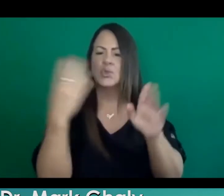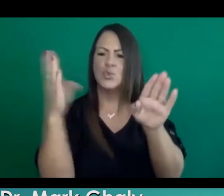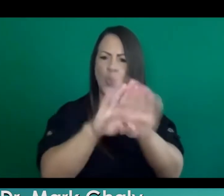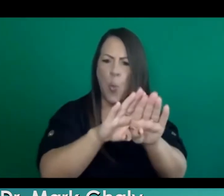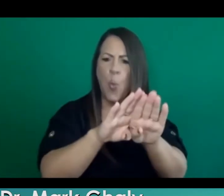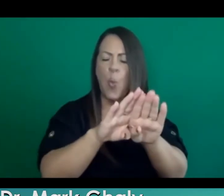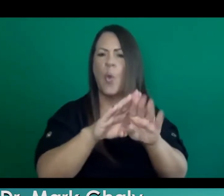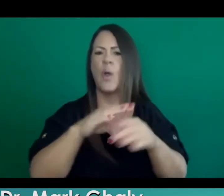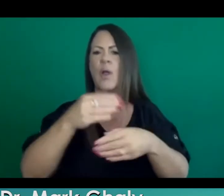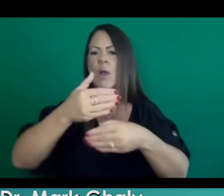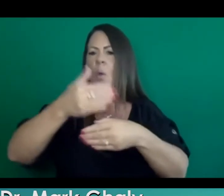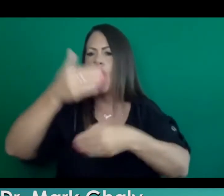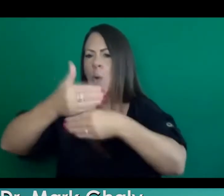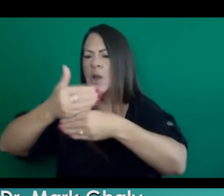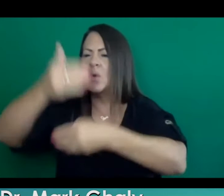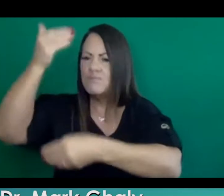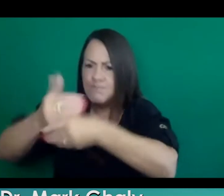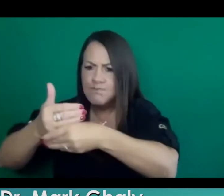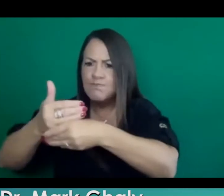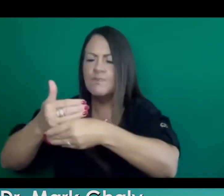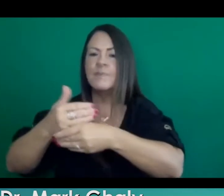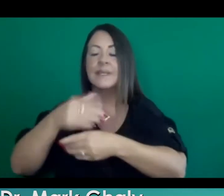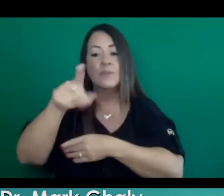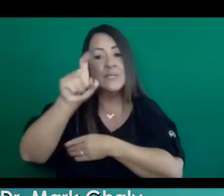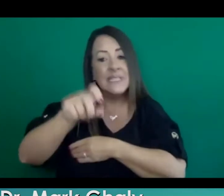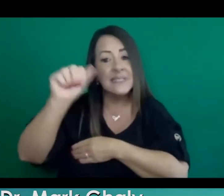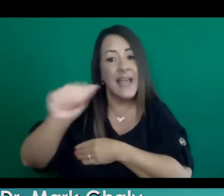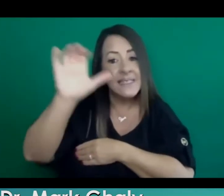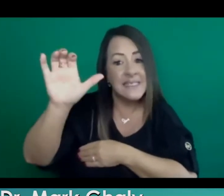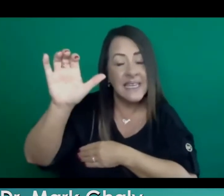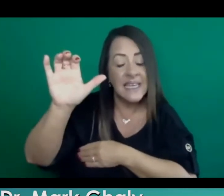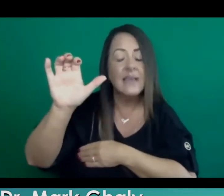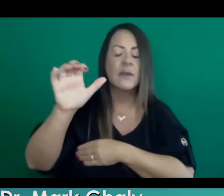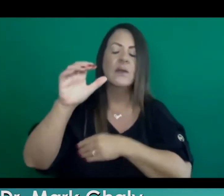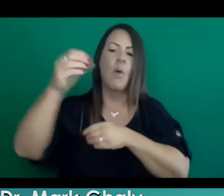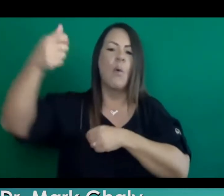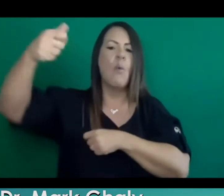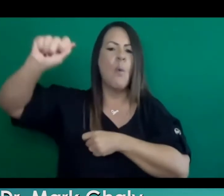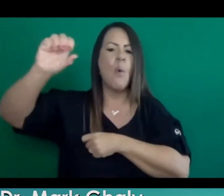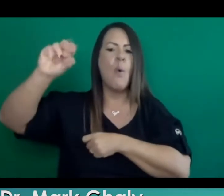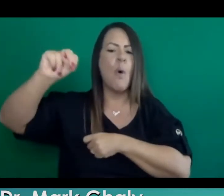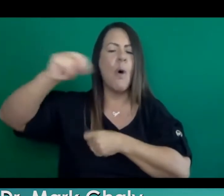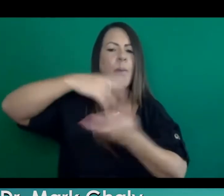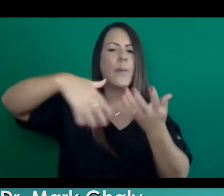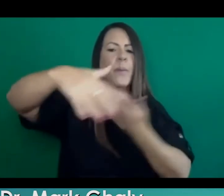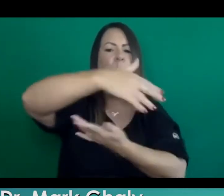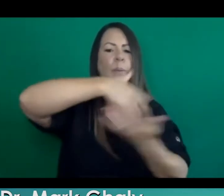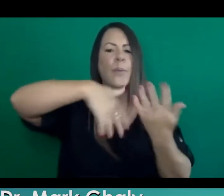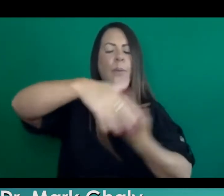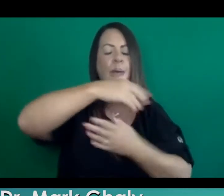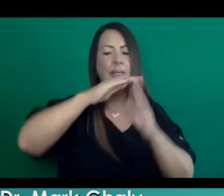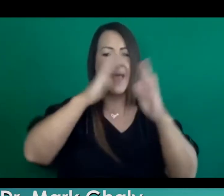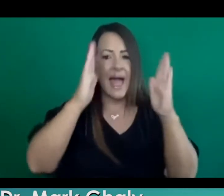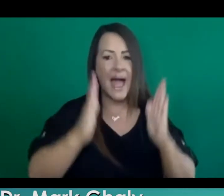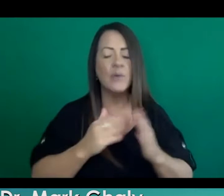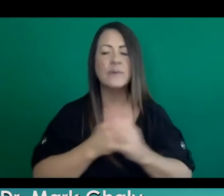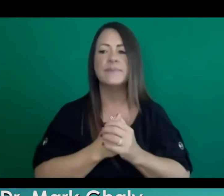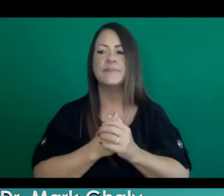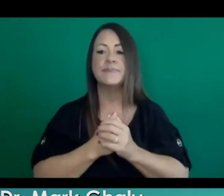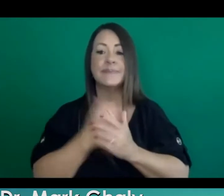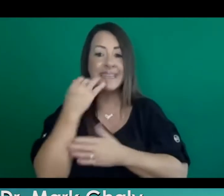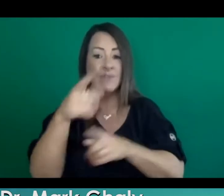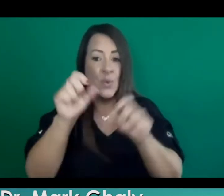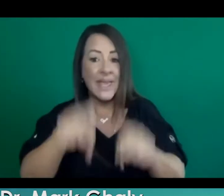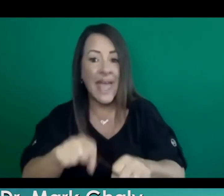windows shut. If you need the air condition, use it prudently. And if you're able to wear your face covering.